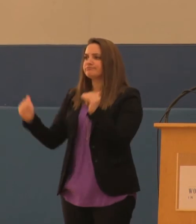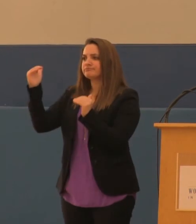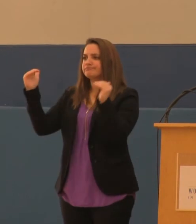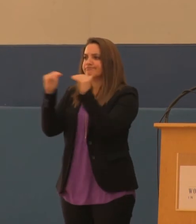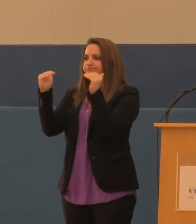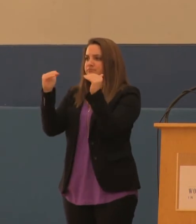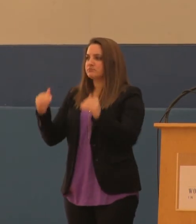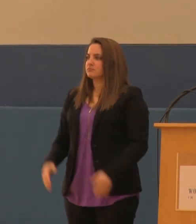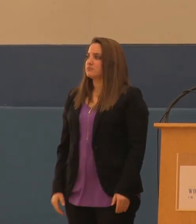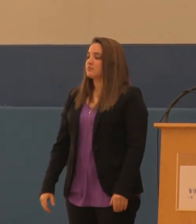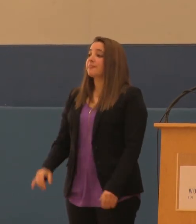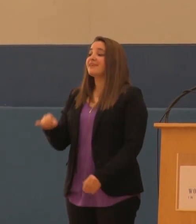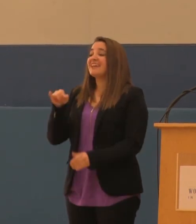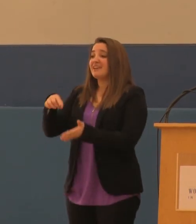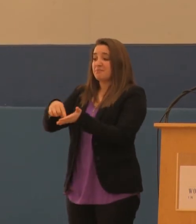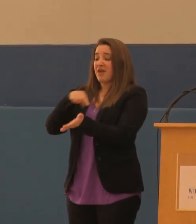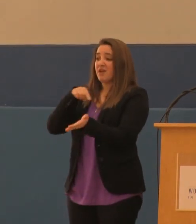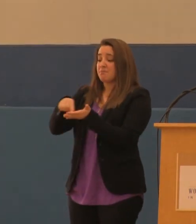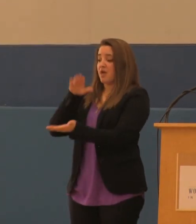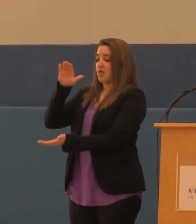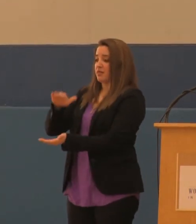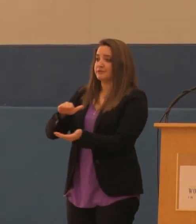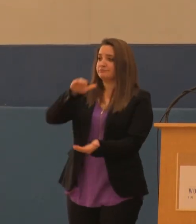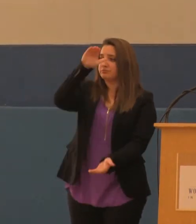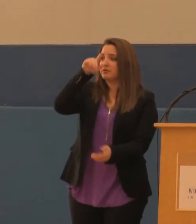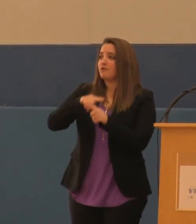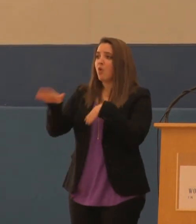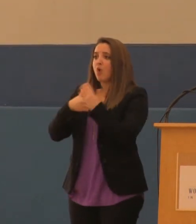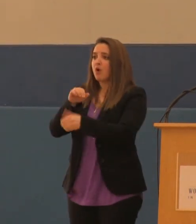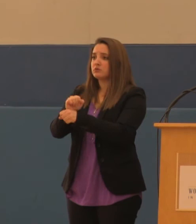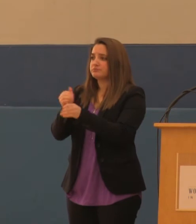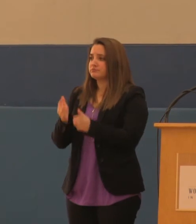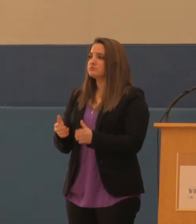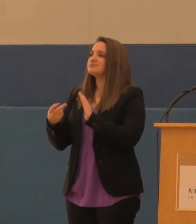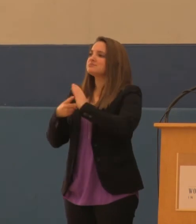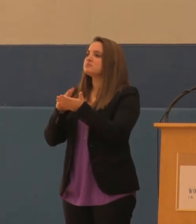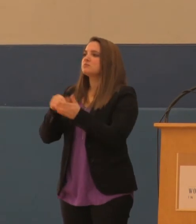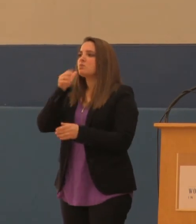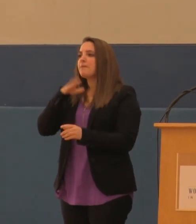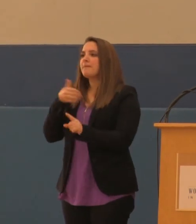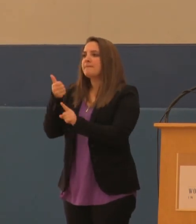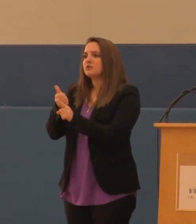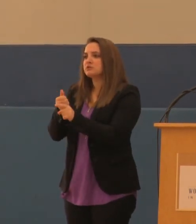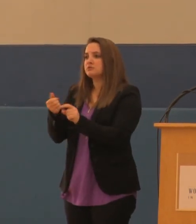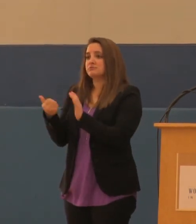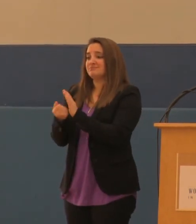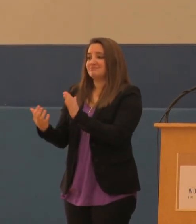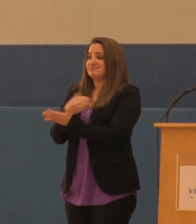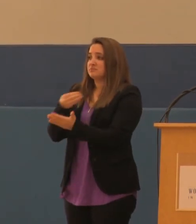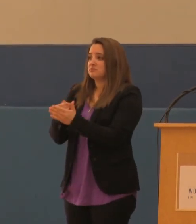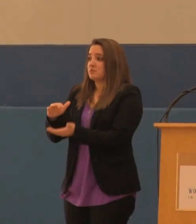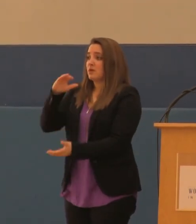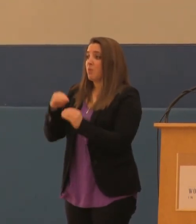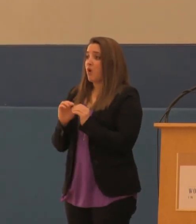there is a gender wage gap within all occupations, women must be able to increase their absolute earnings by choosing to train